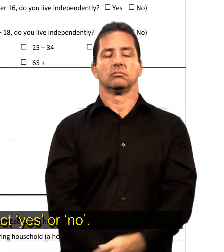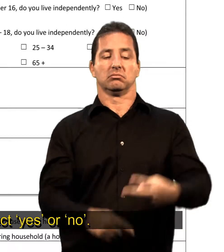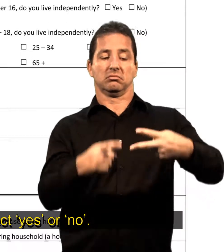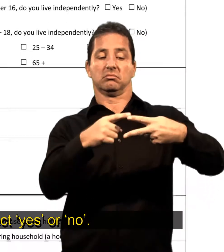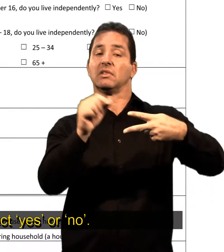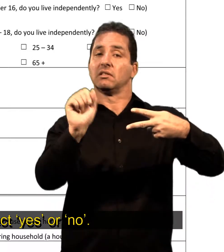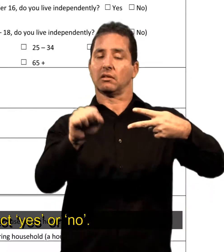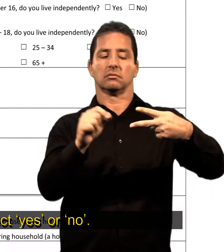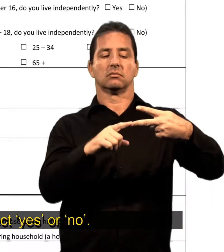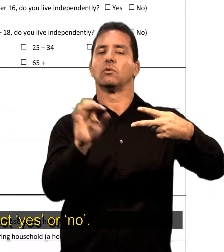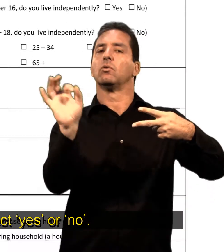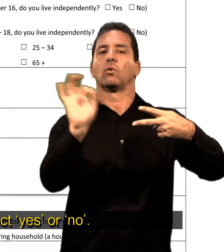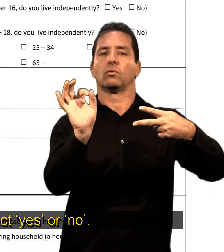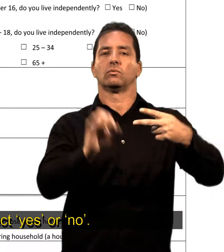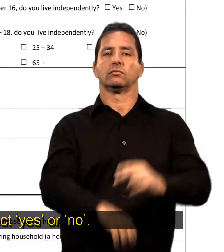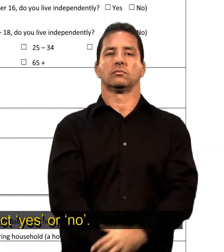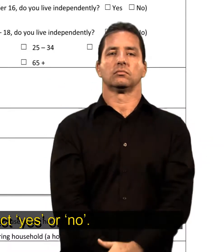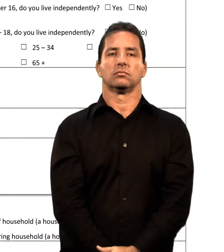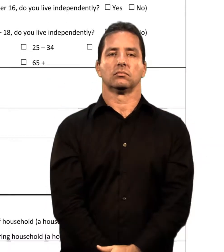Please select Yes or No.